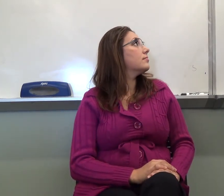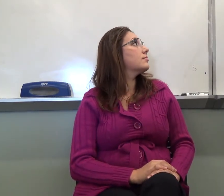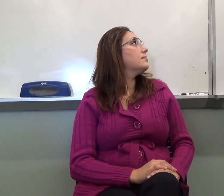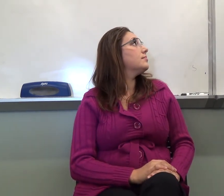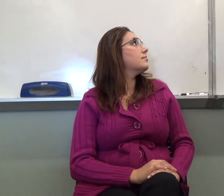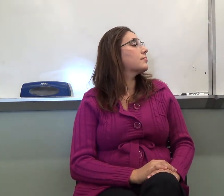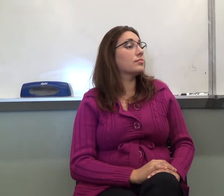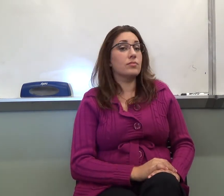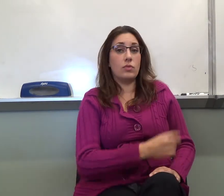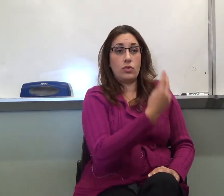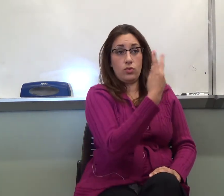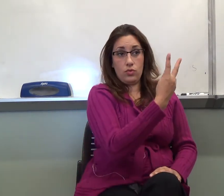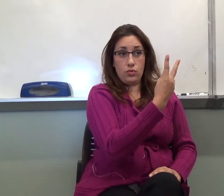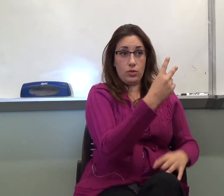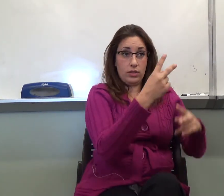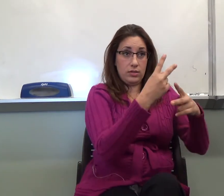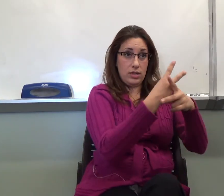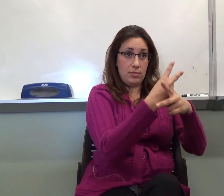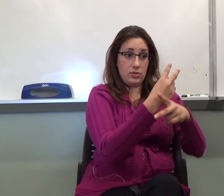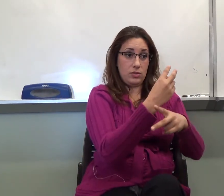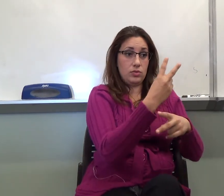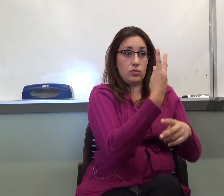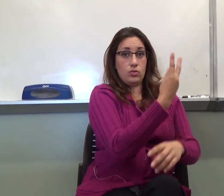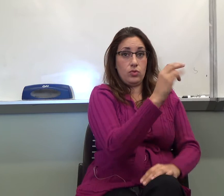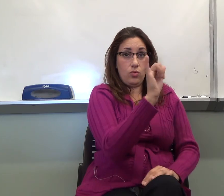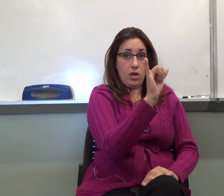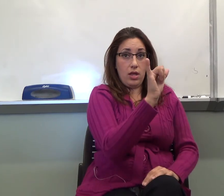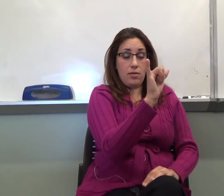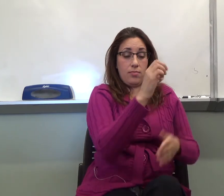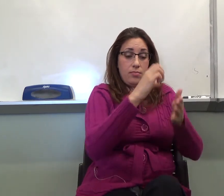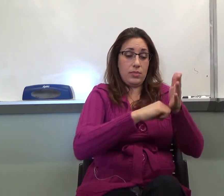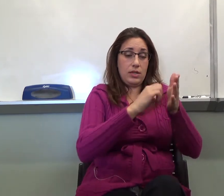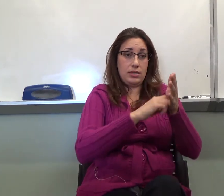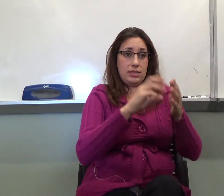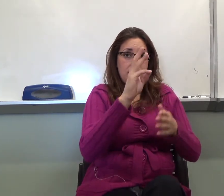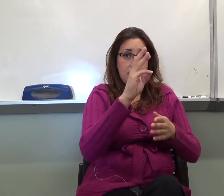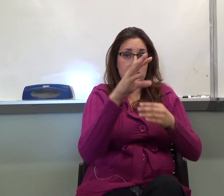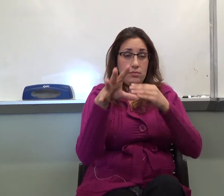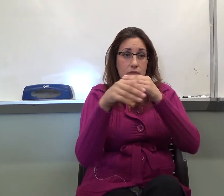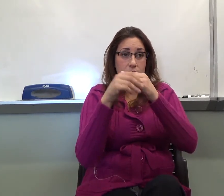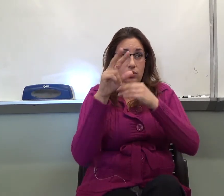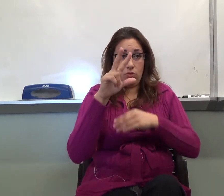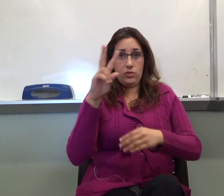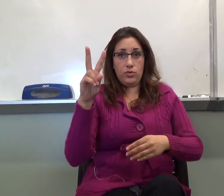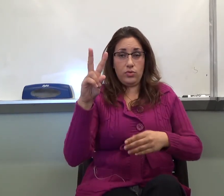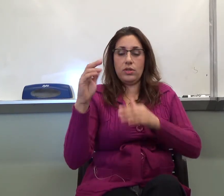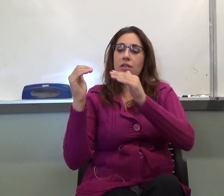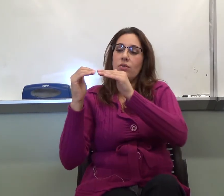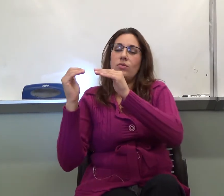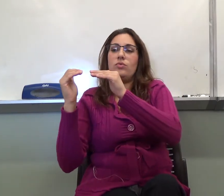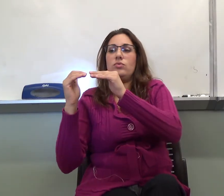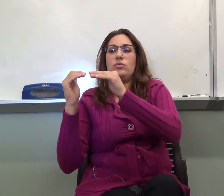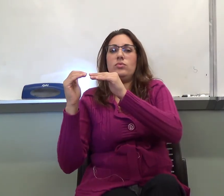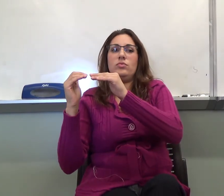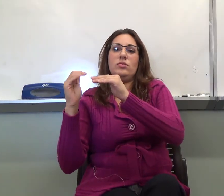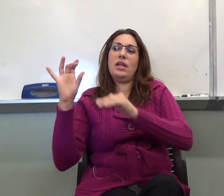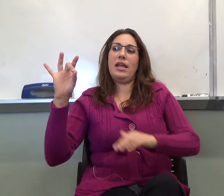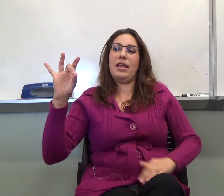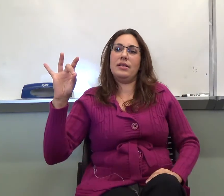here. 2 times y minus 6 plus 32 equals 8 minus